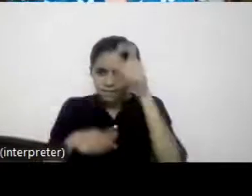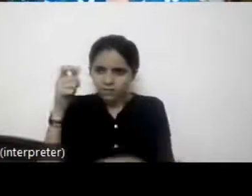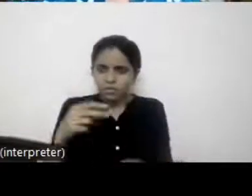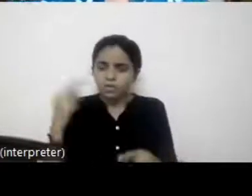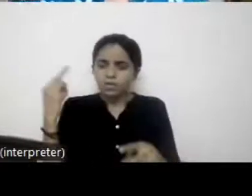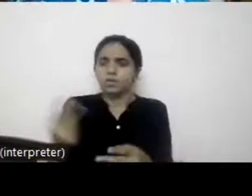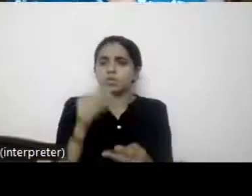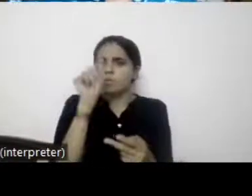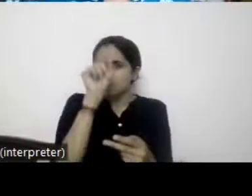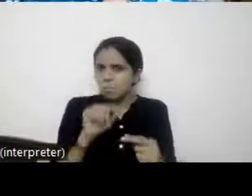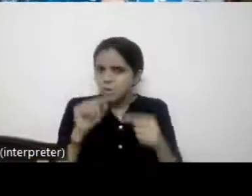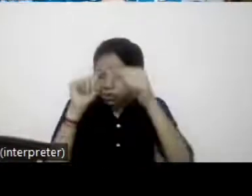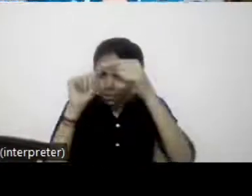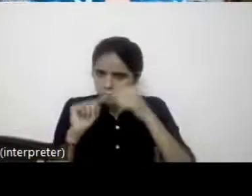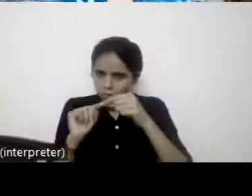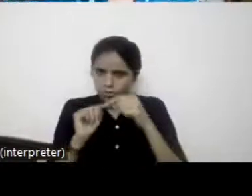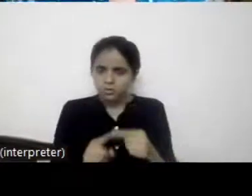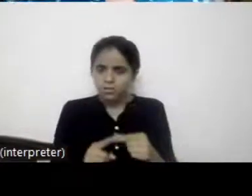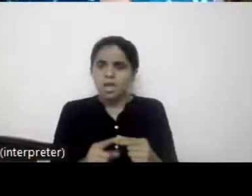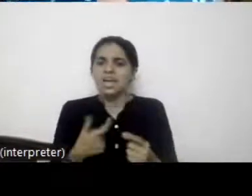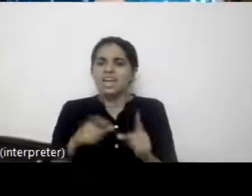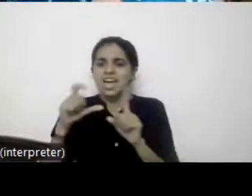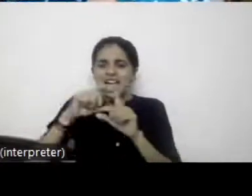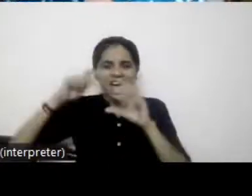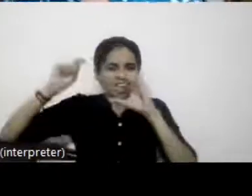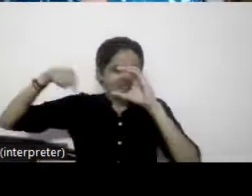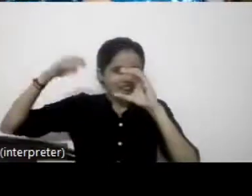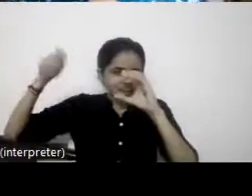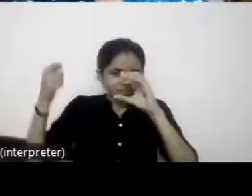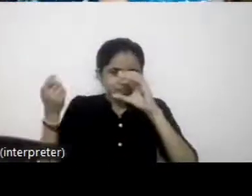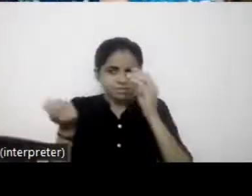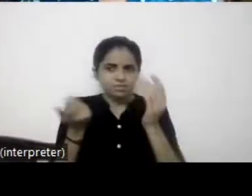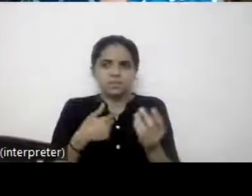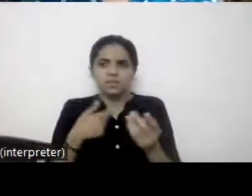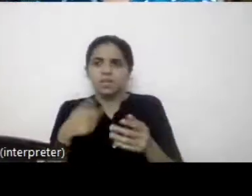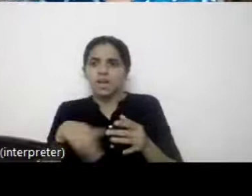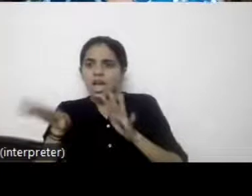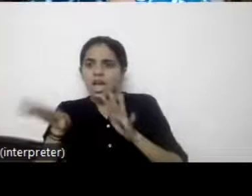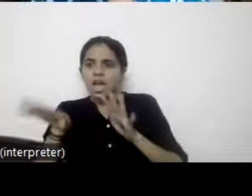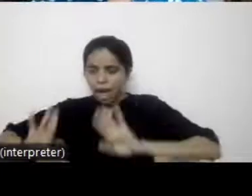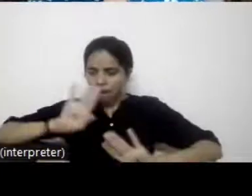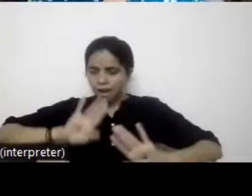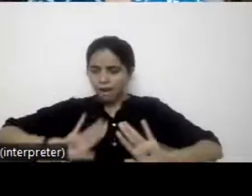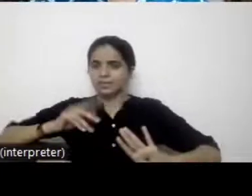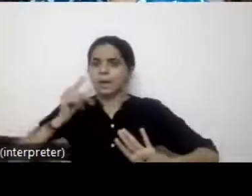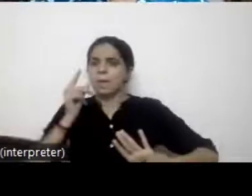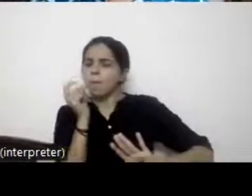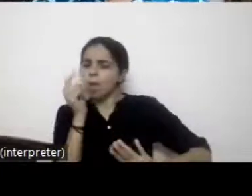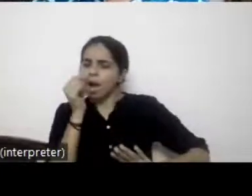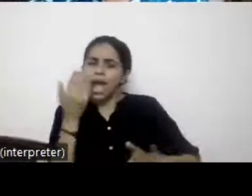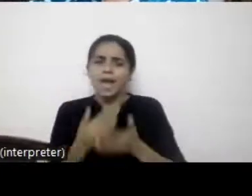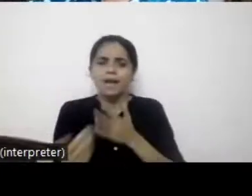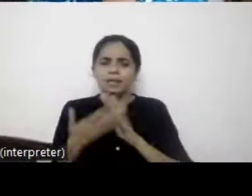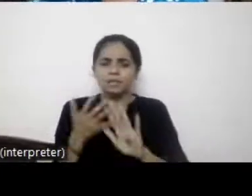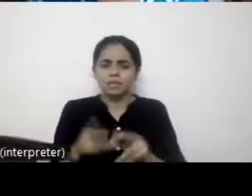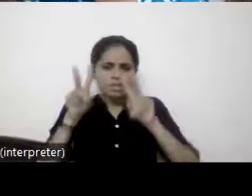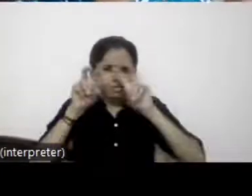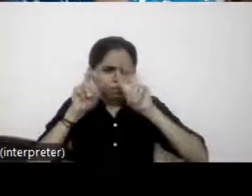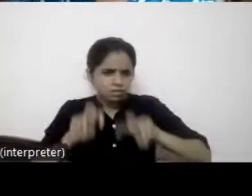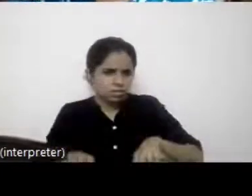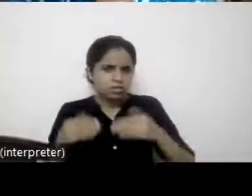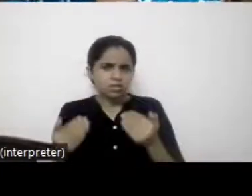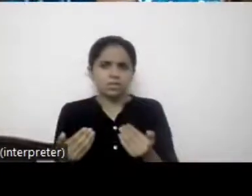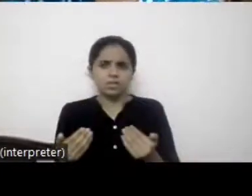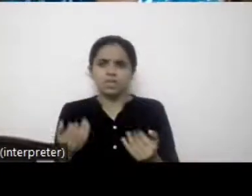these actors, these directors researching for a film about a disability, what are they researching? So this